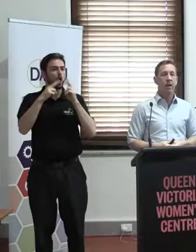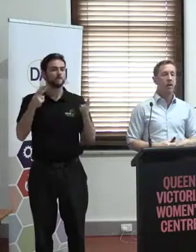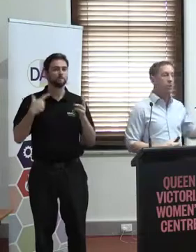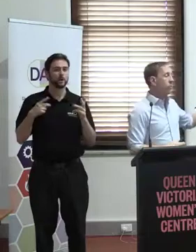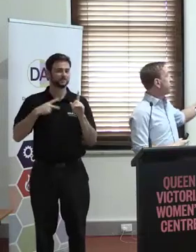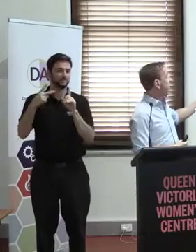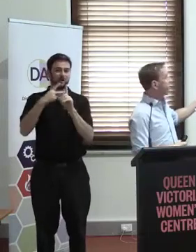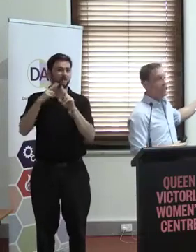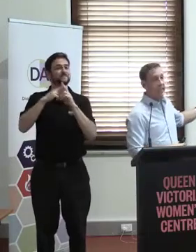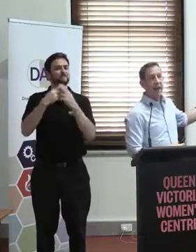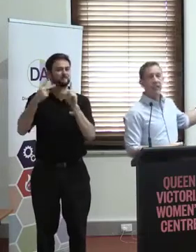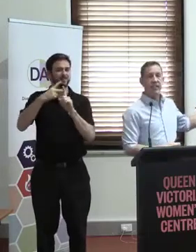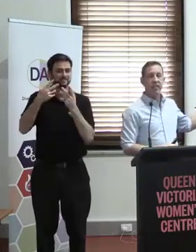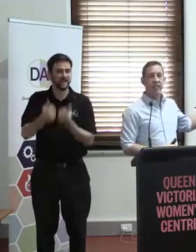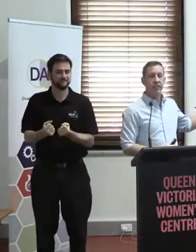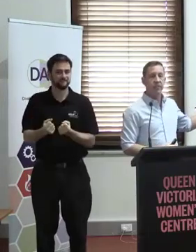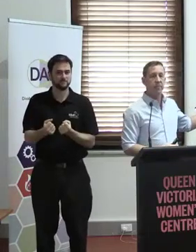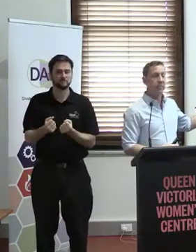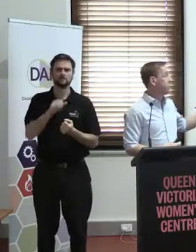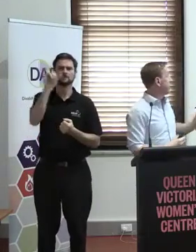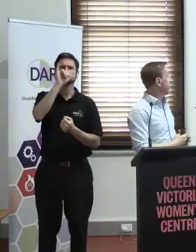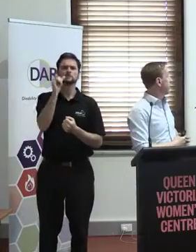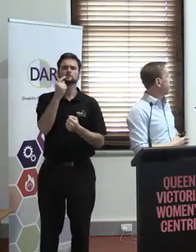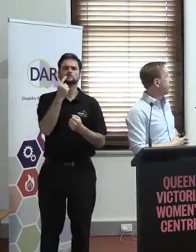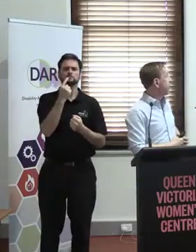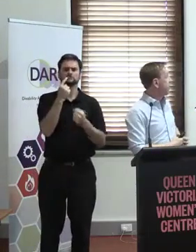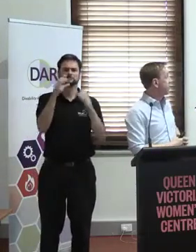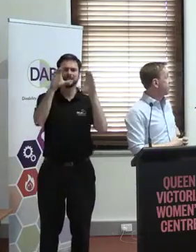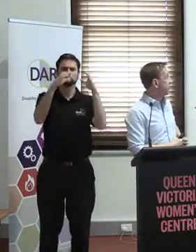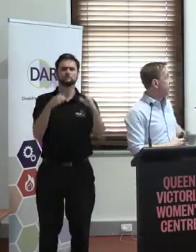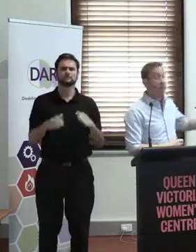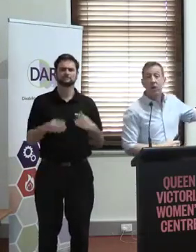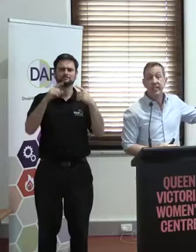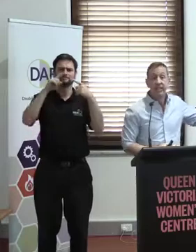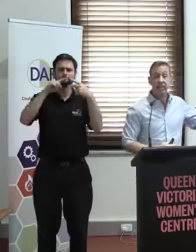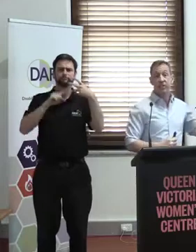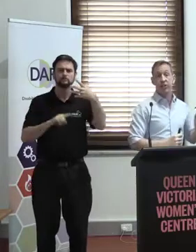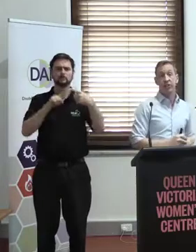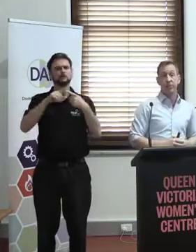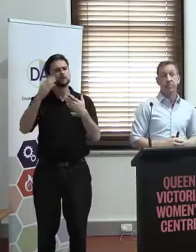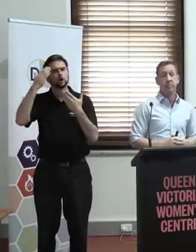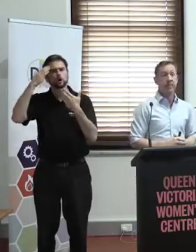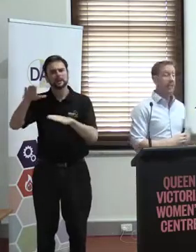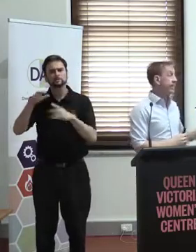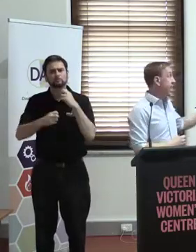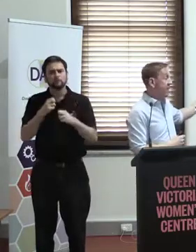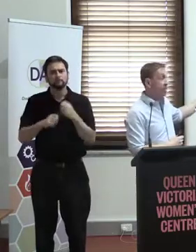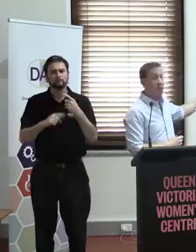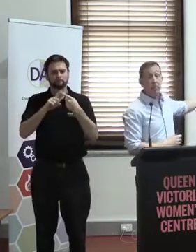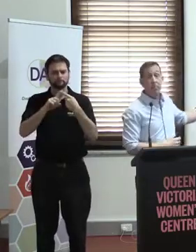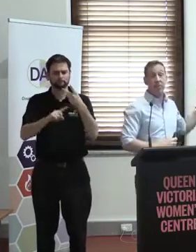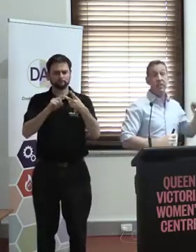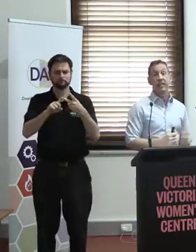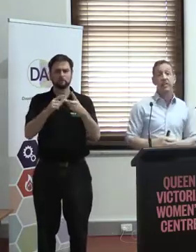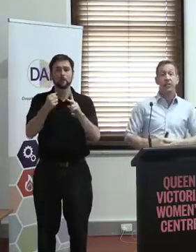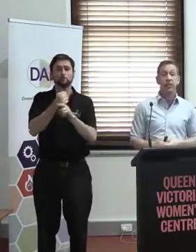violence, which category does that fit into? Is that an accommodation issue? Is that